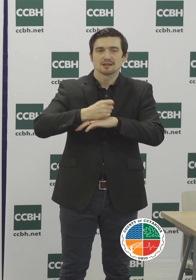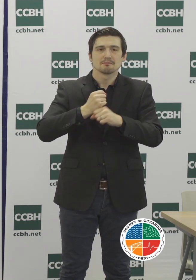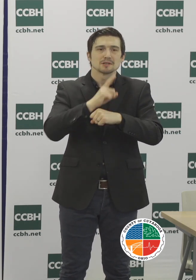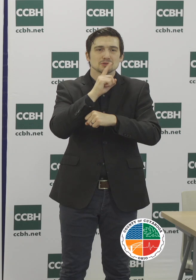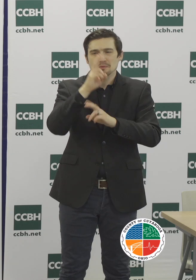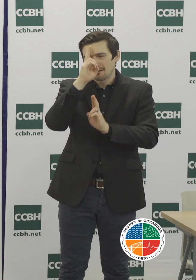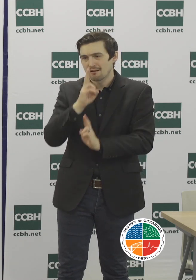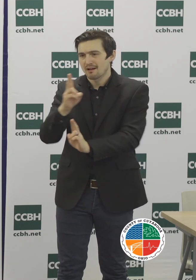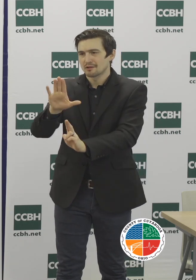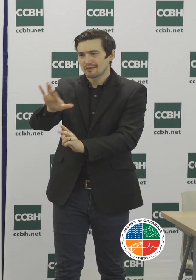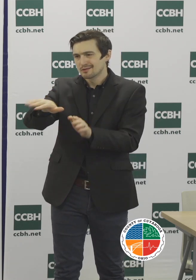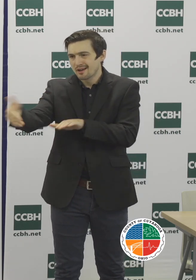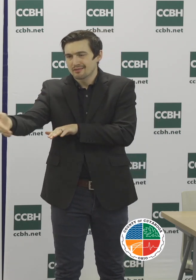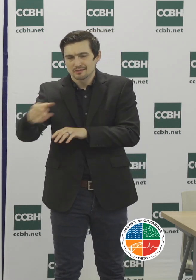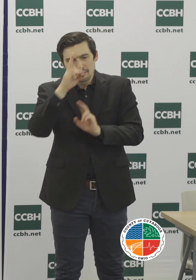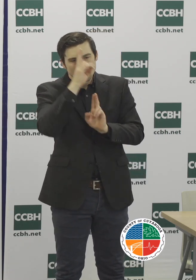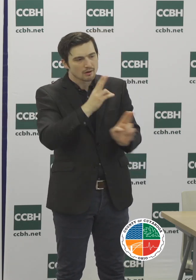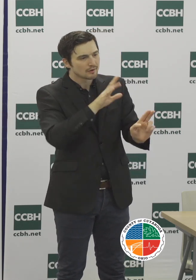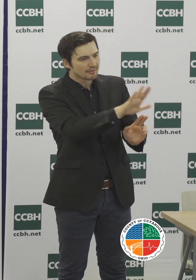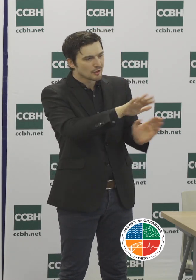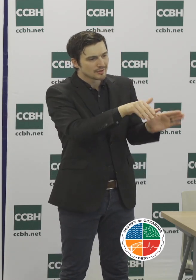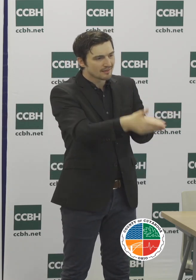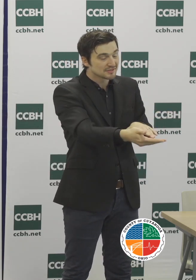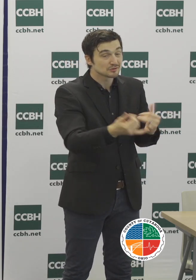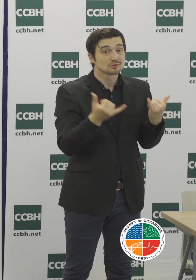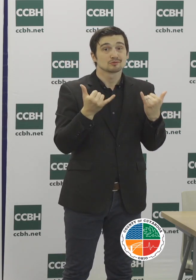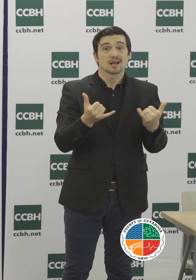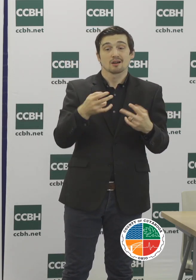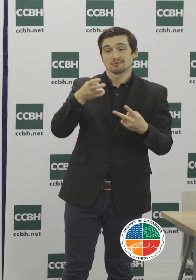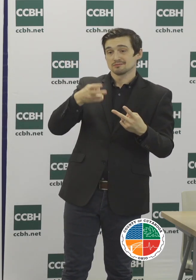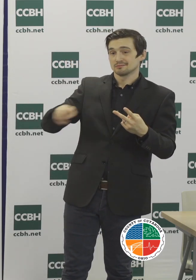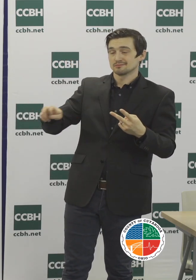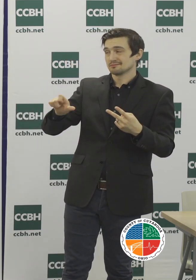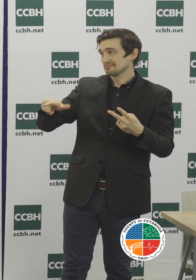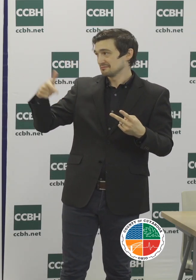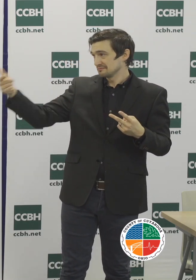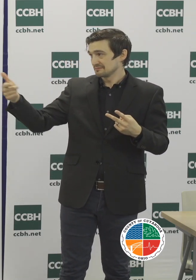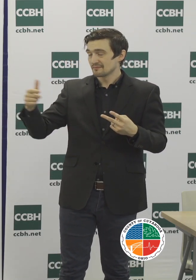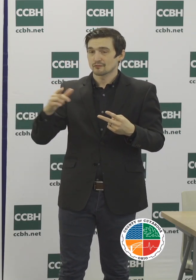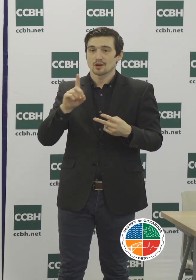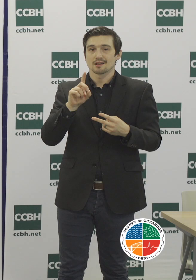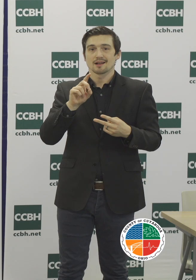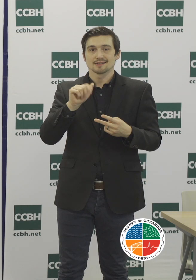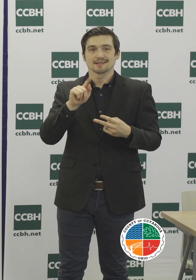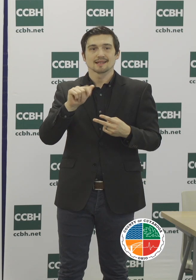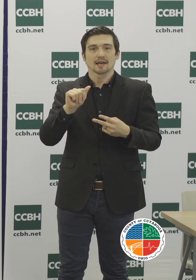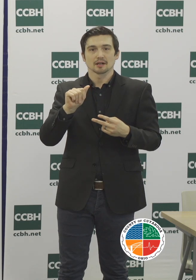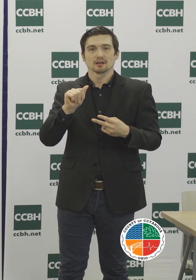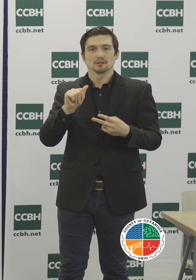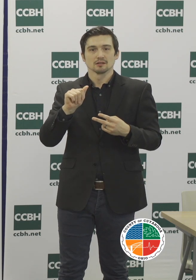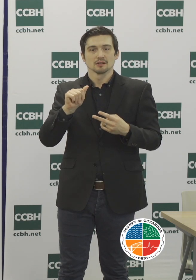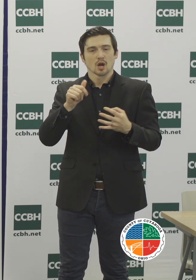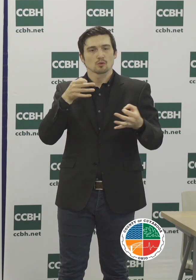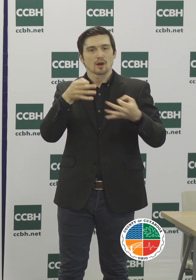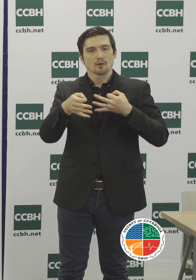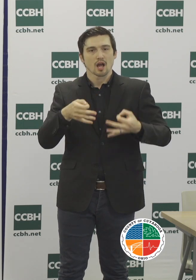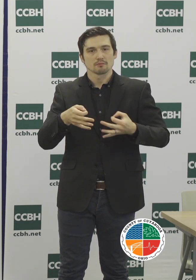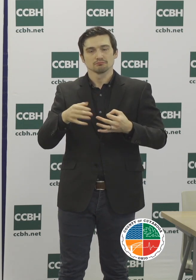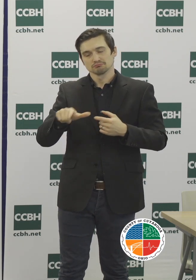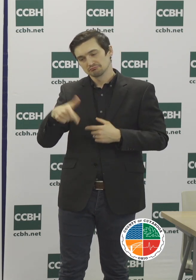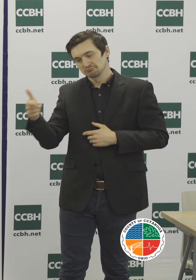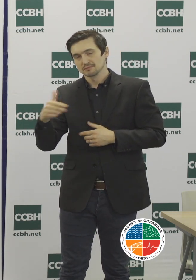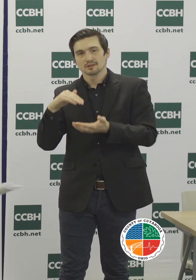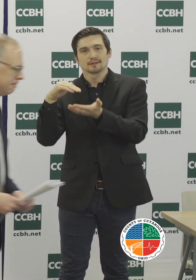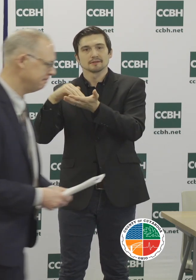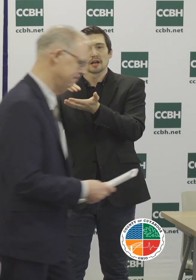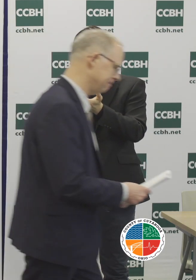COVID response. I'd like to now transition for our data roundup to Dr. Gullett.